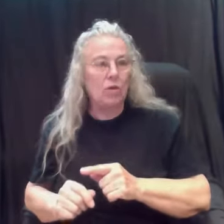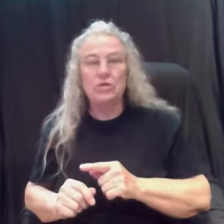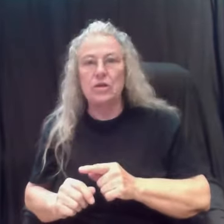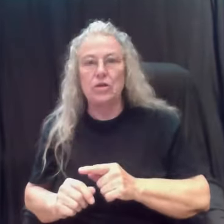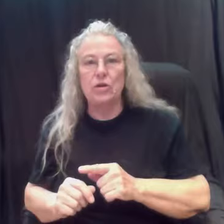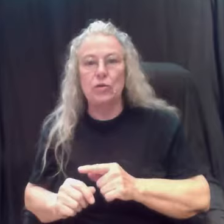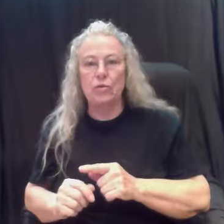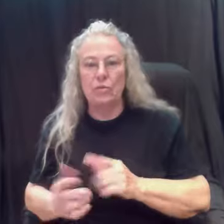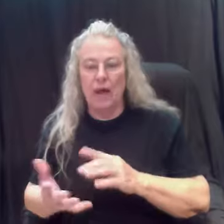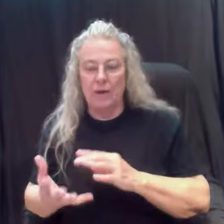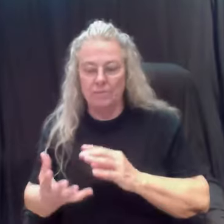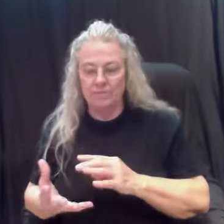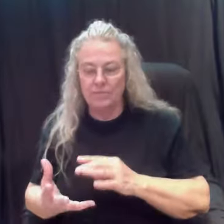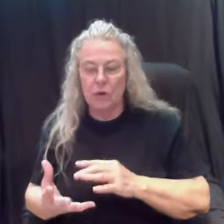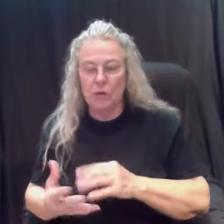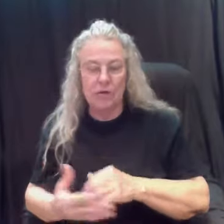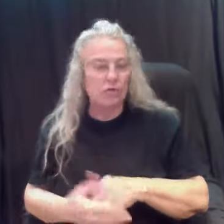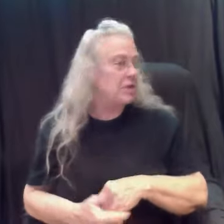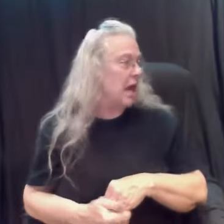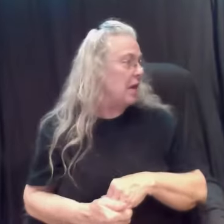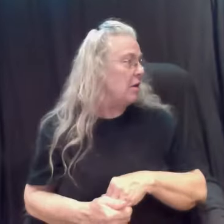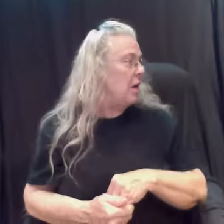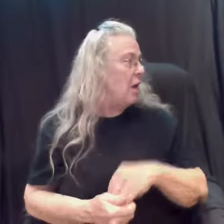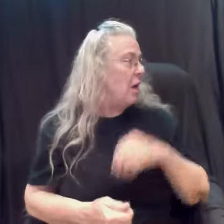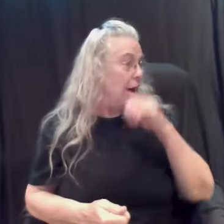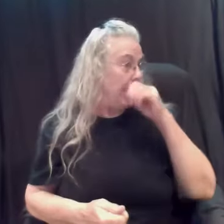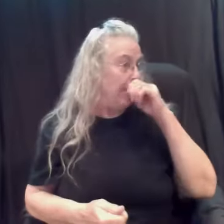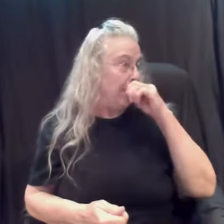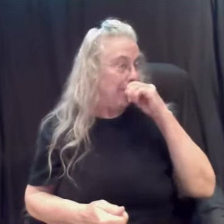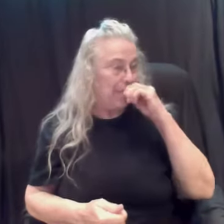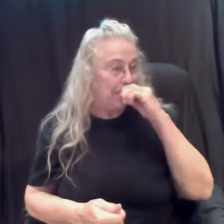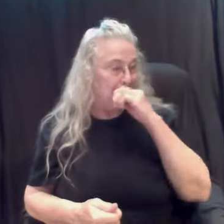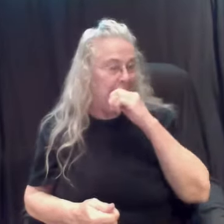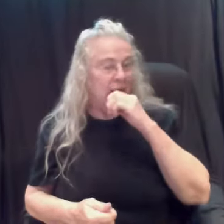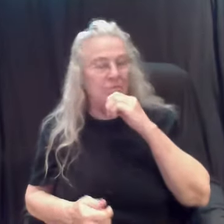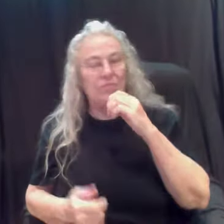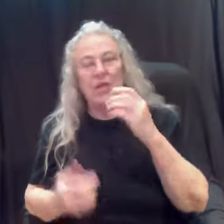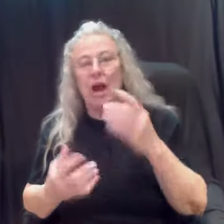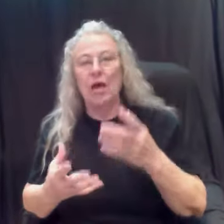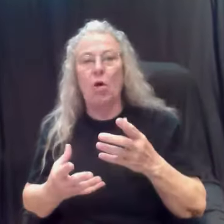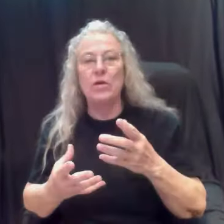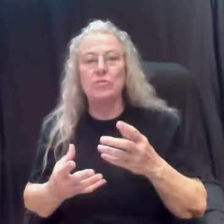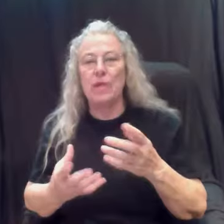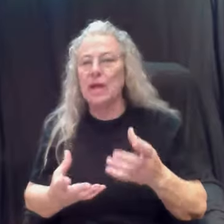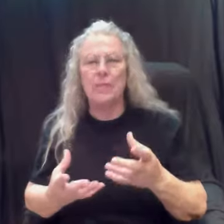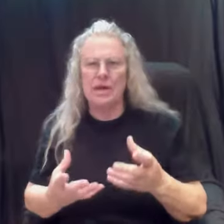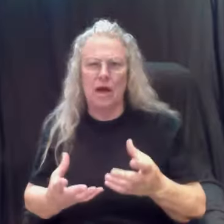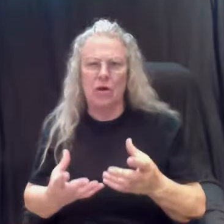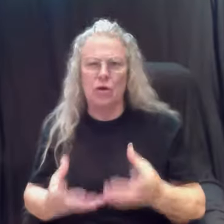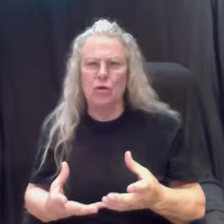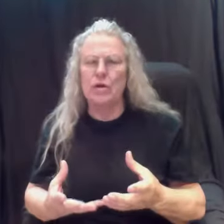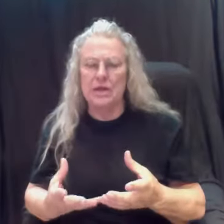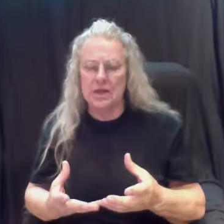that you don't understand. Um, and I always recommend a good